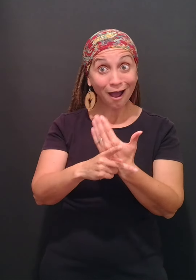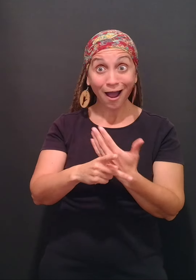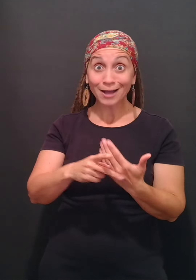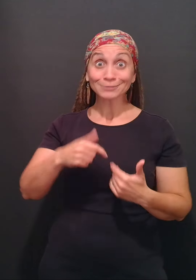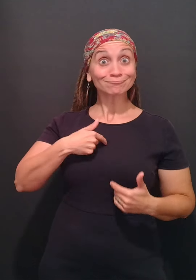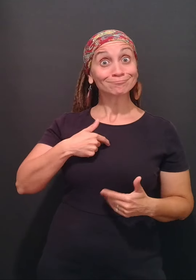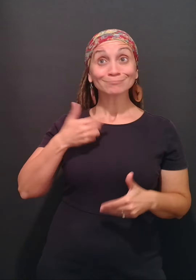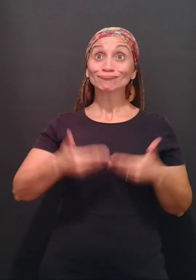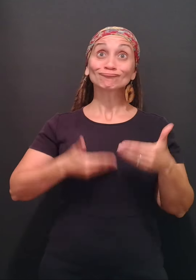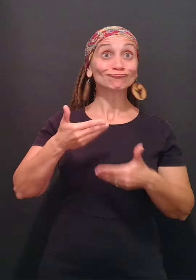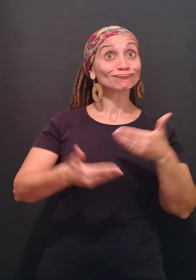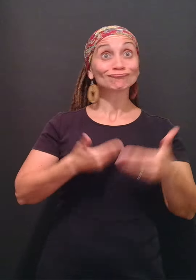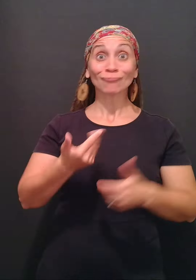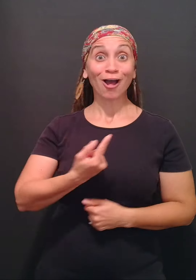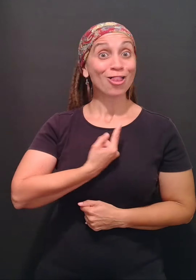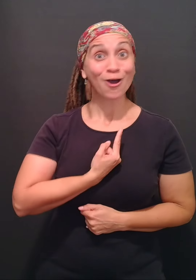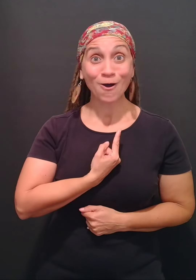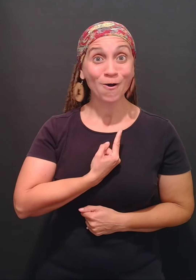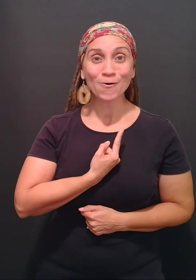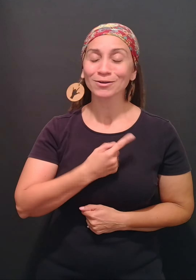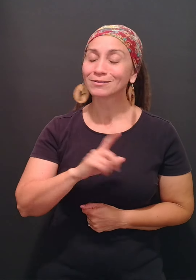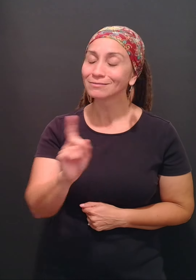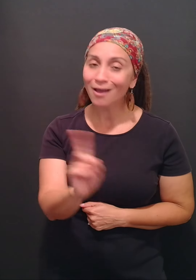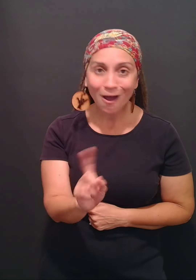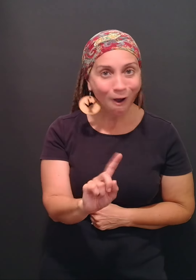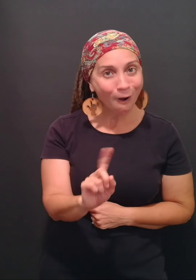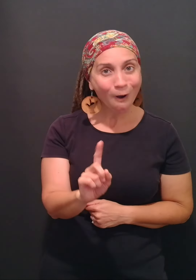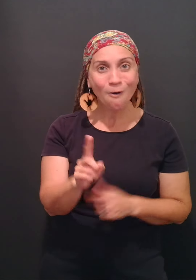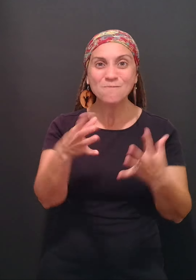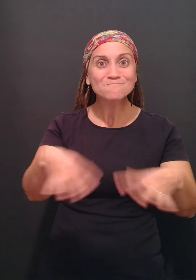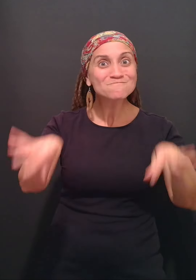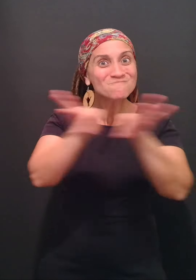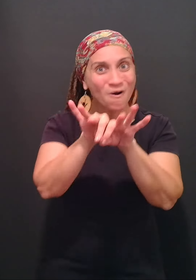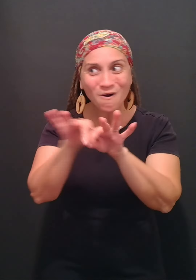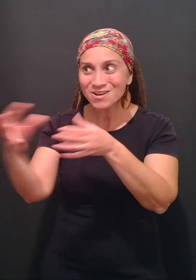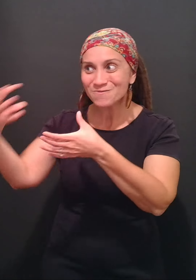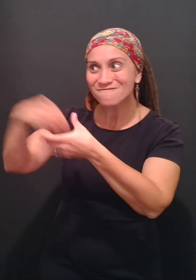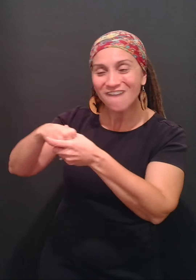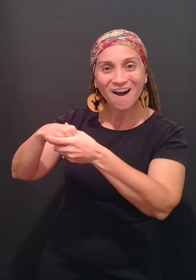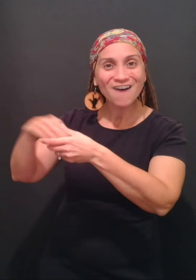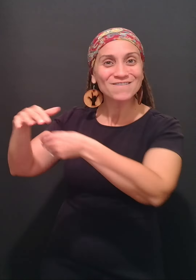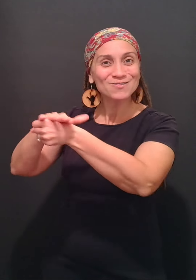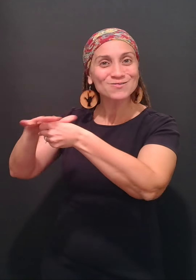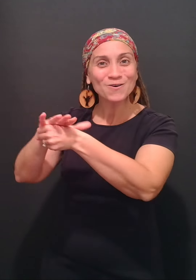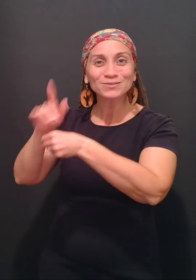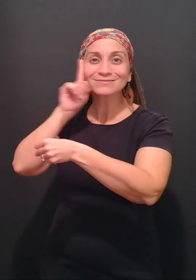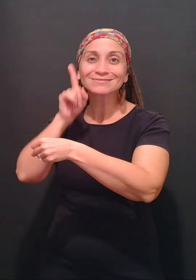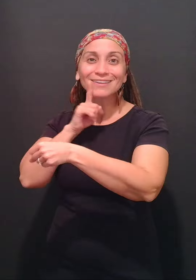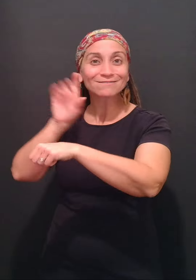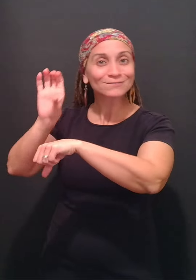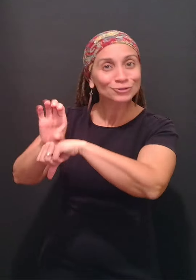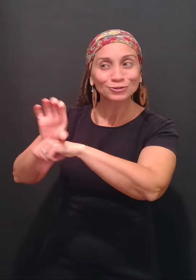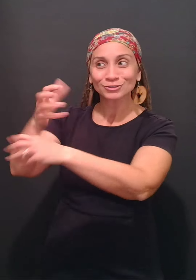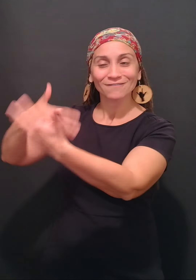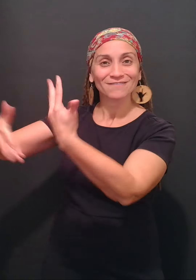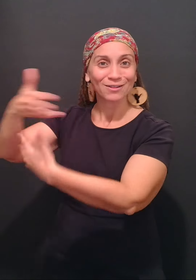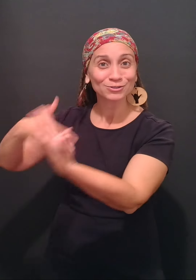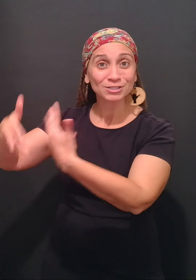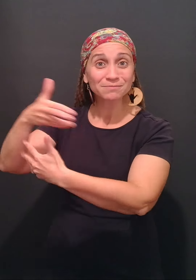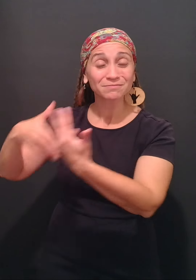Project is best used in a community setting, not alone. It is so important to involve the local